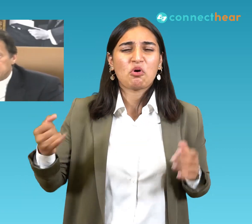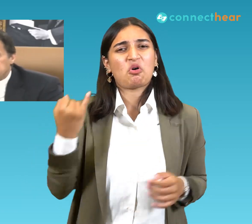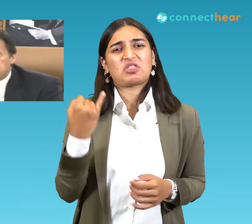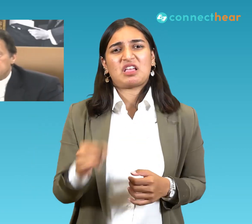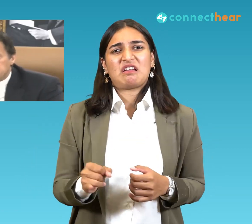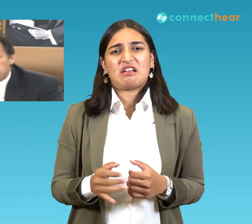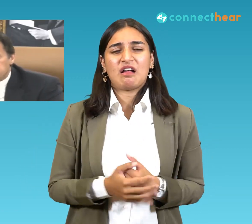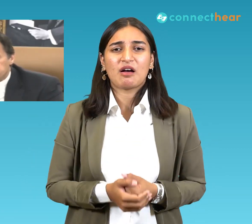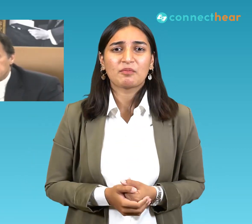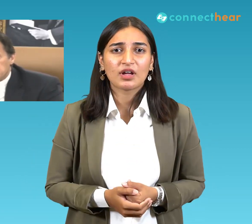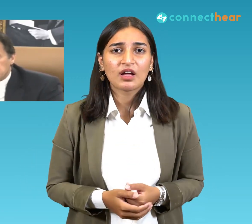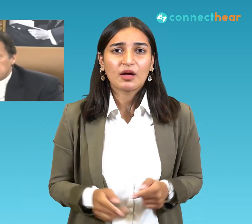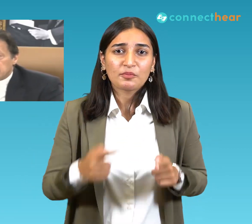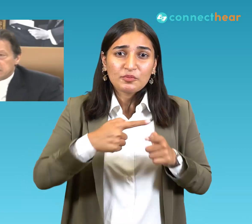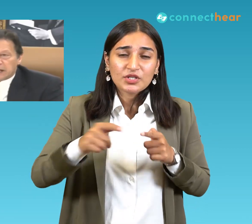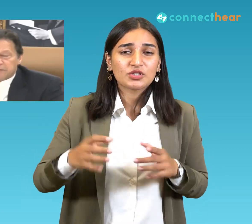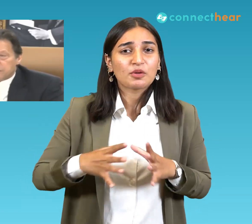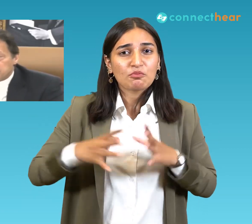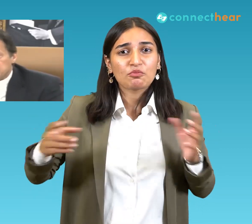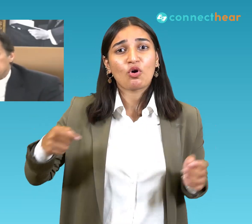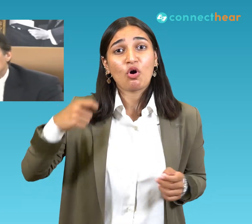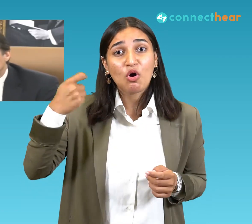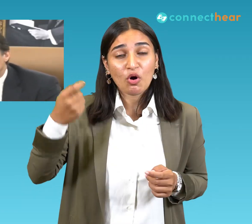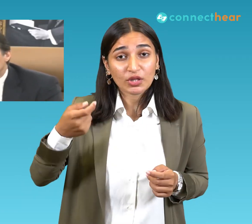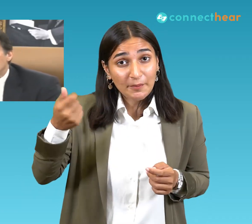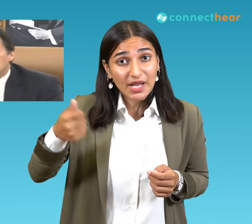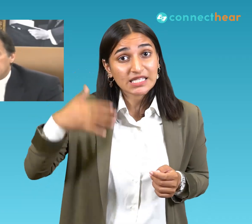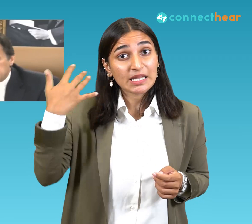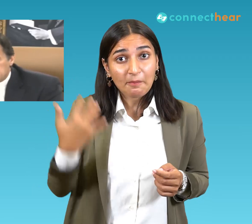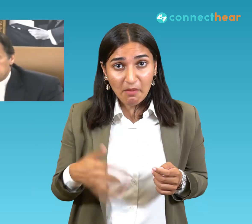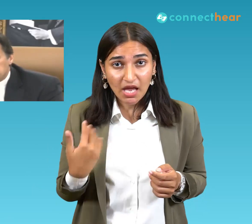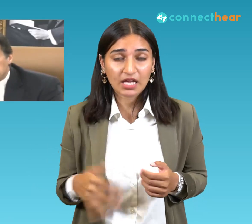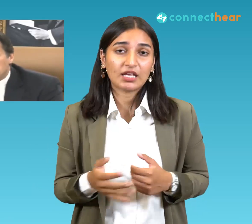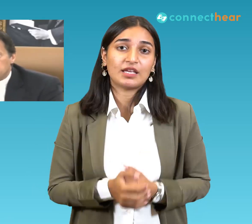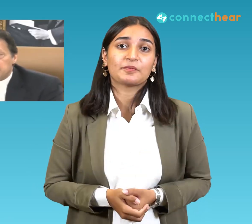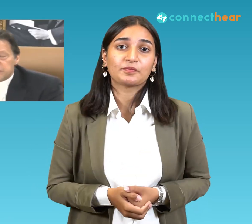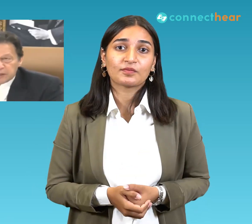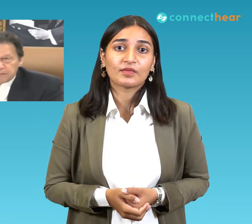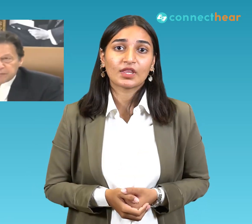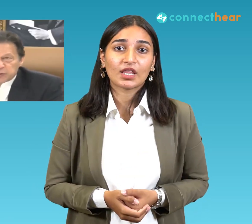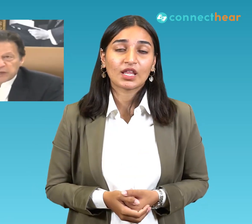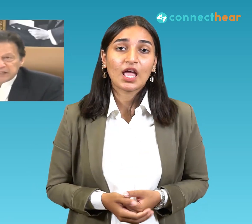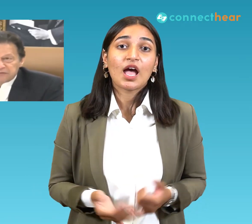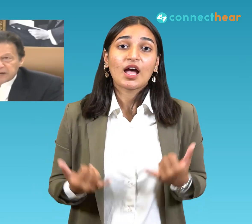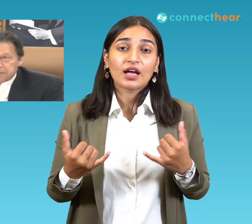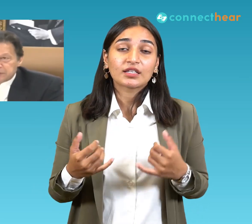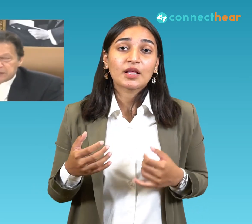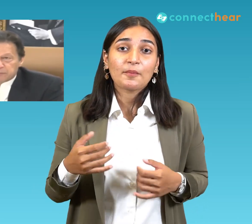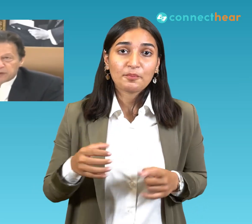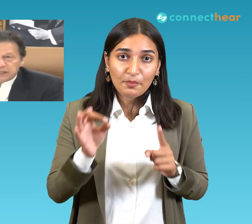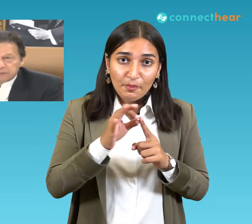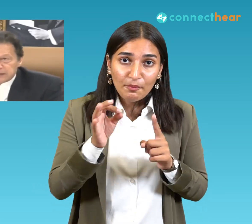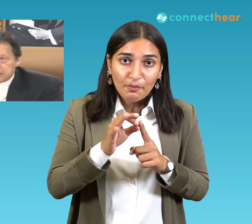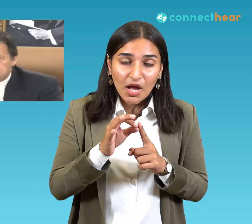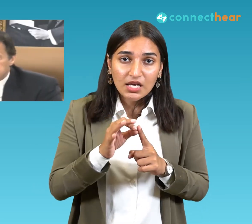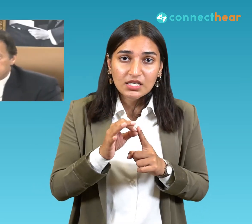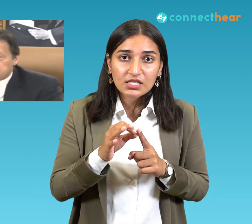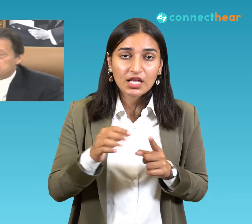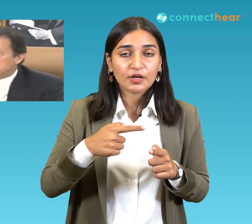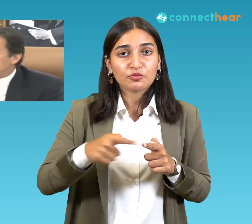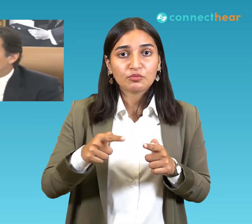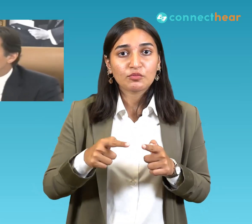cost of that generation is unfortunately so high that we are almost 25% more